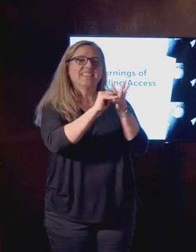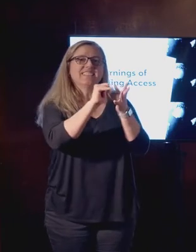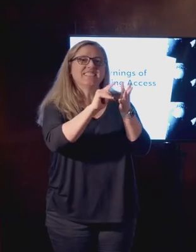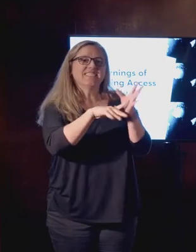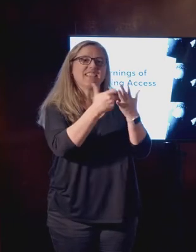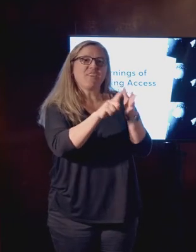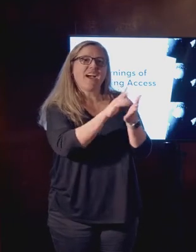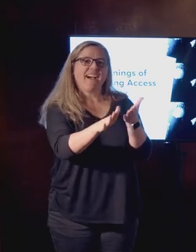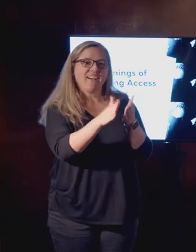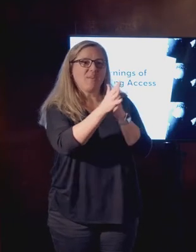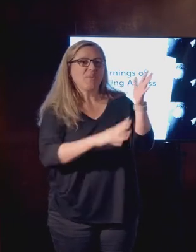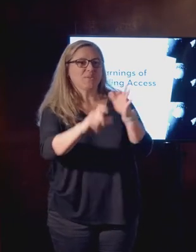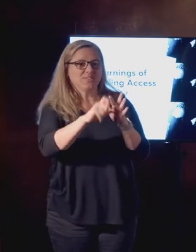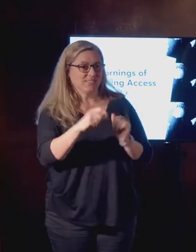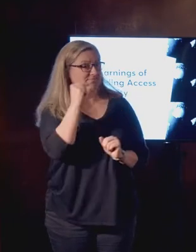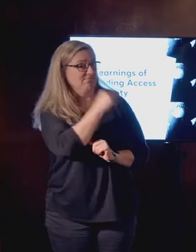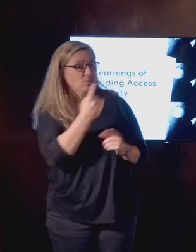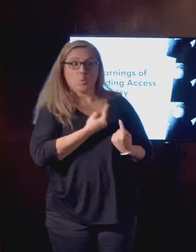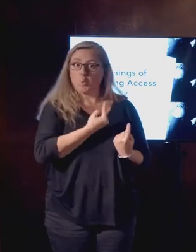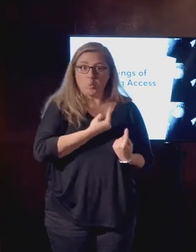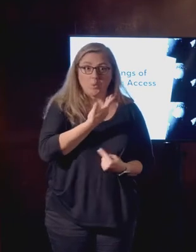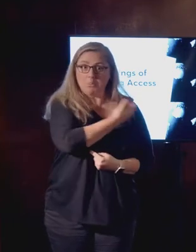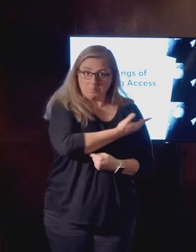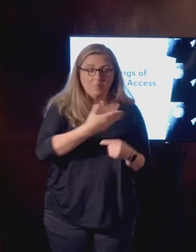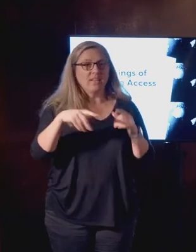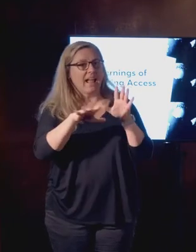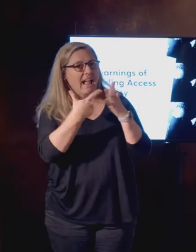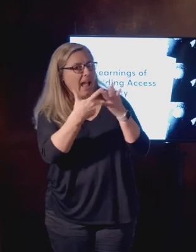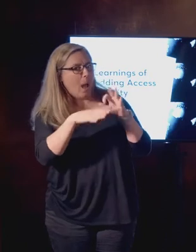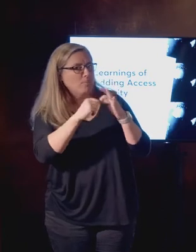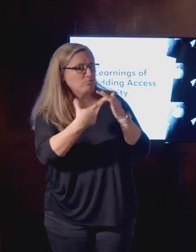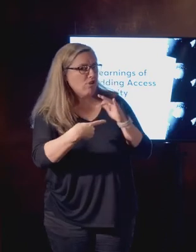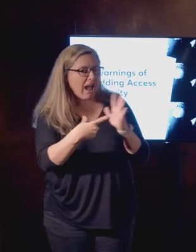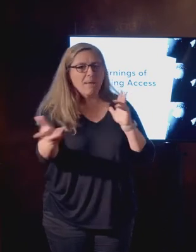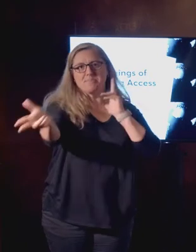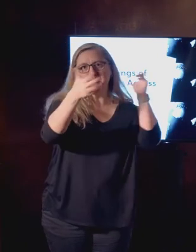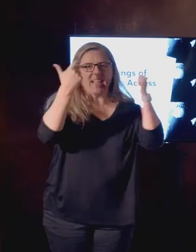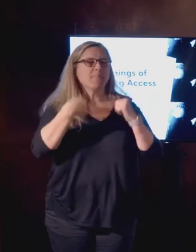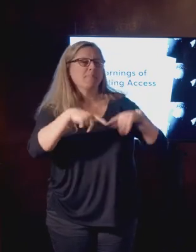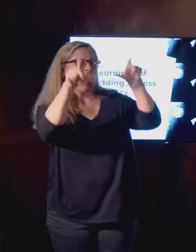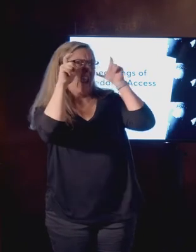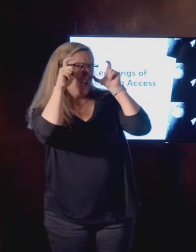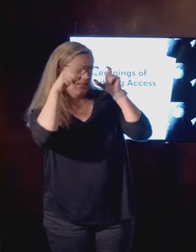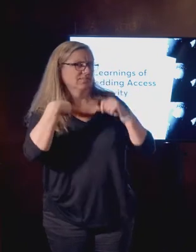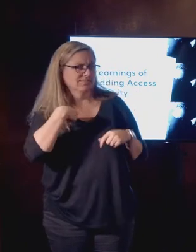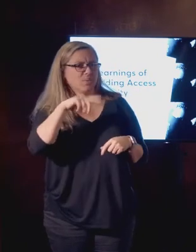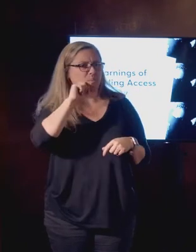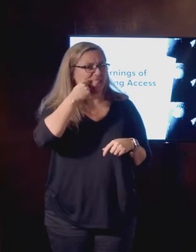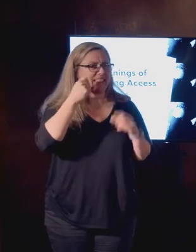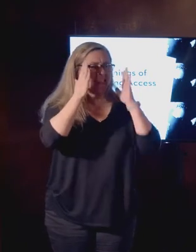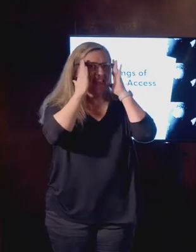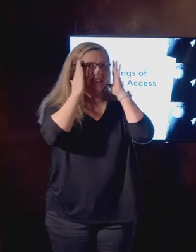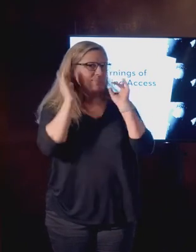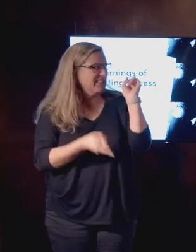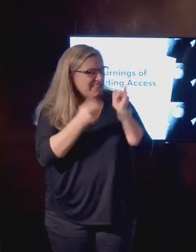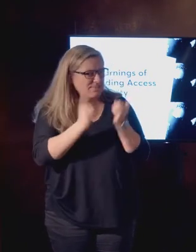Ward. Sarah is a cabaret artist. I'm going to put on my glasses. I'm sorry. Sometimes